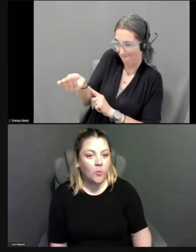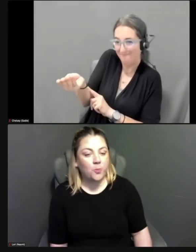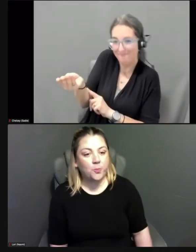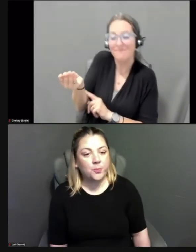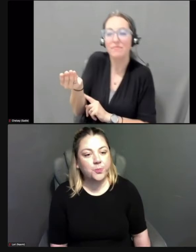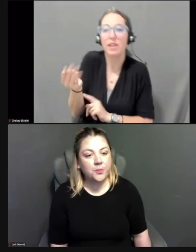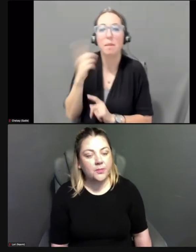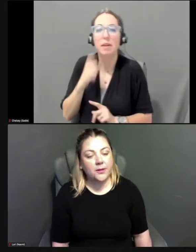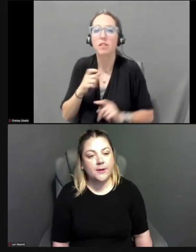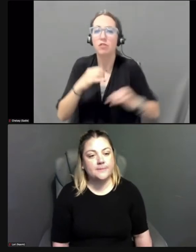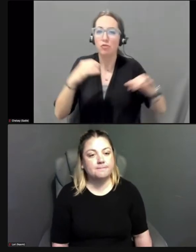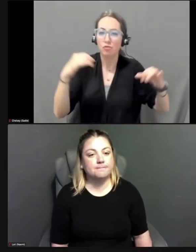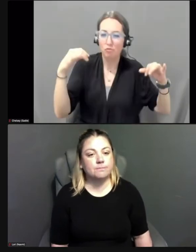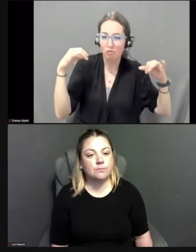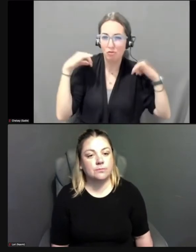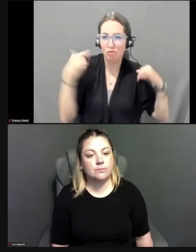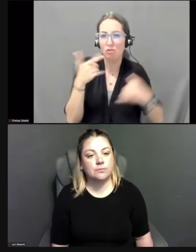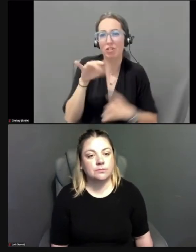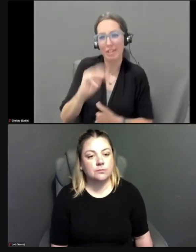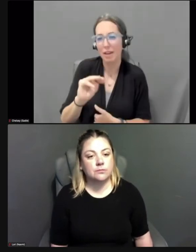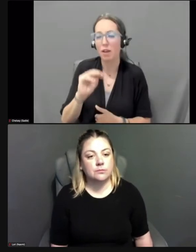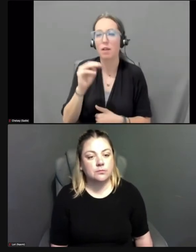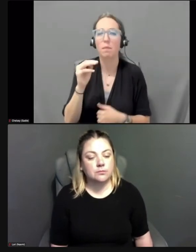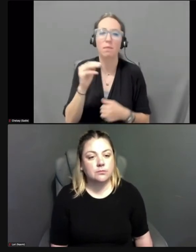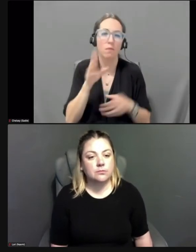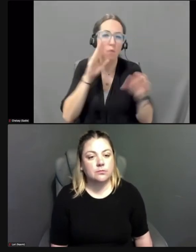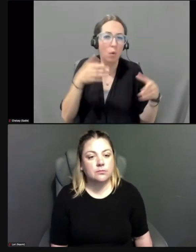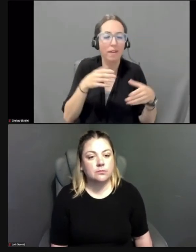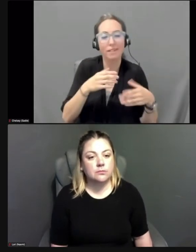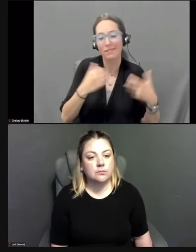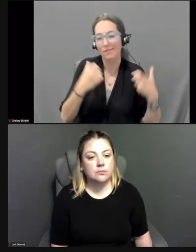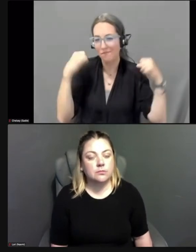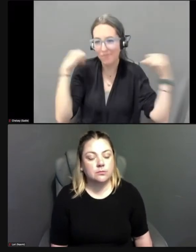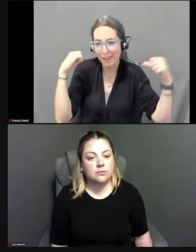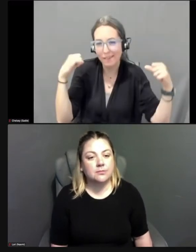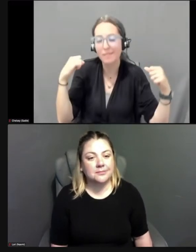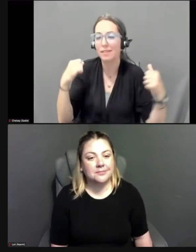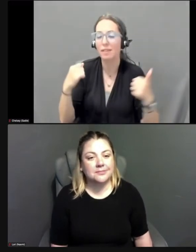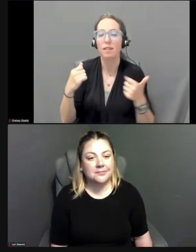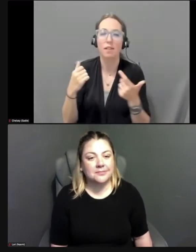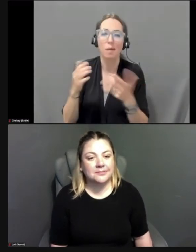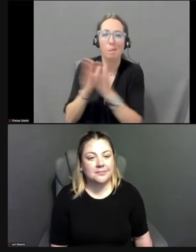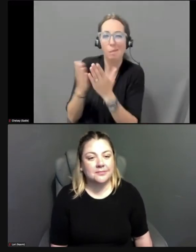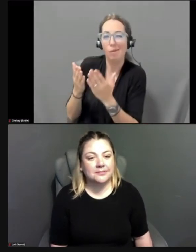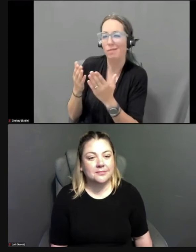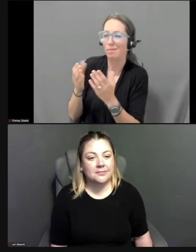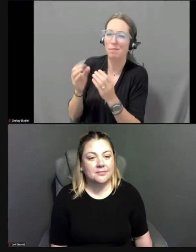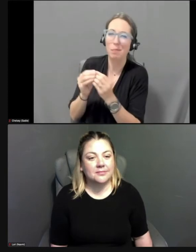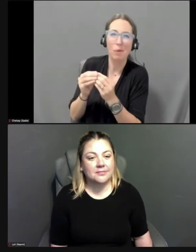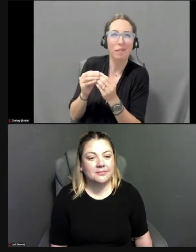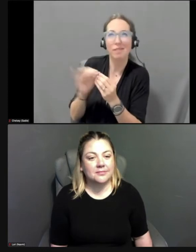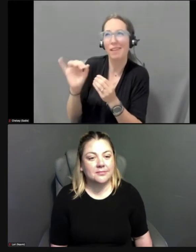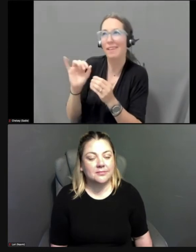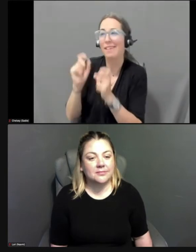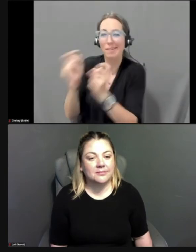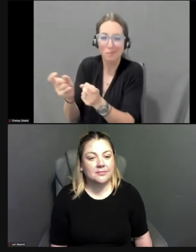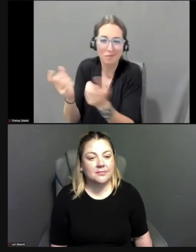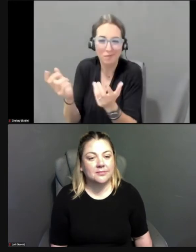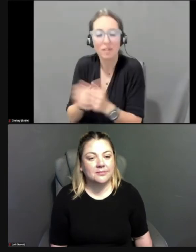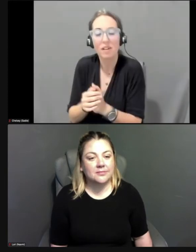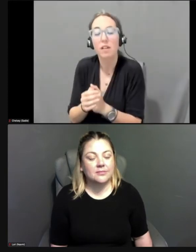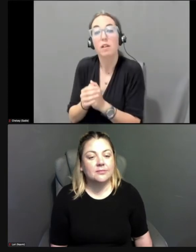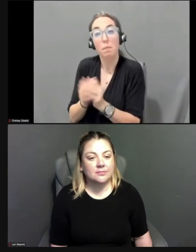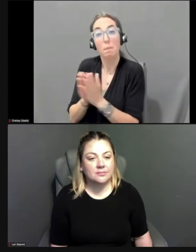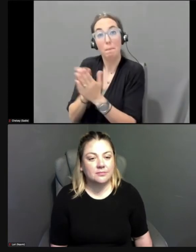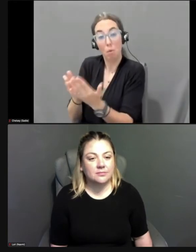was helping people with it. I always just kind of give them that book as a gift. And even though in the book, like obviously intuitive eating is like a